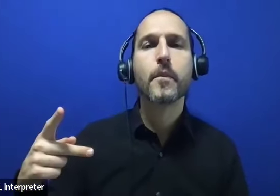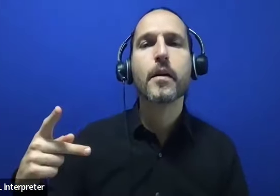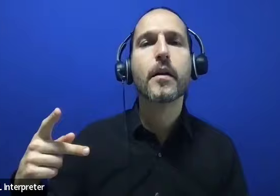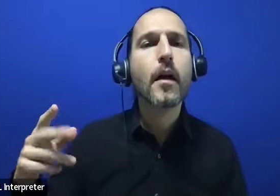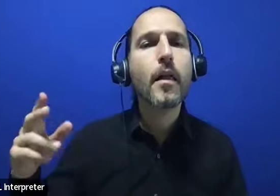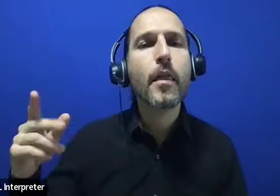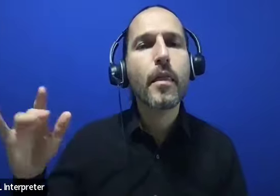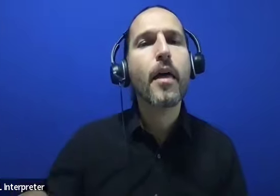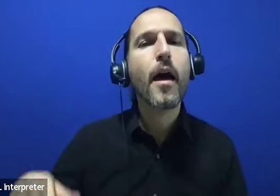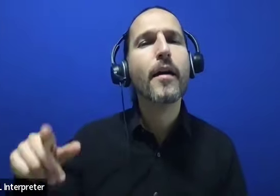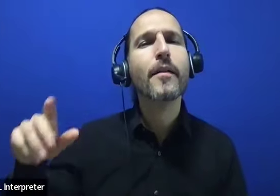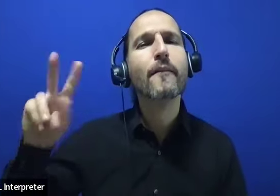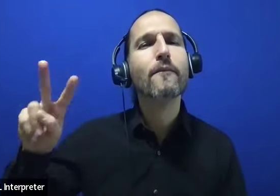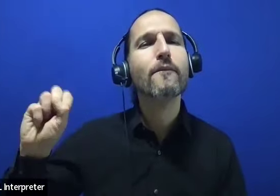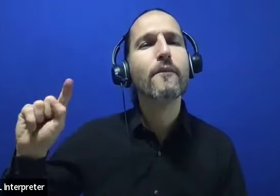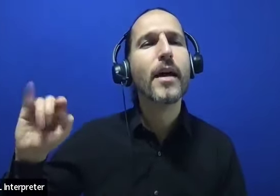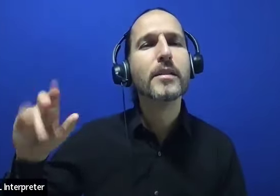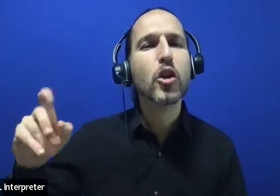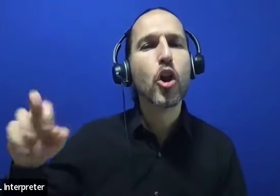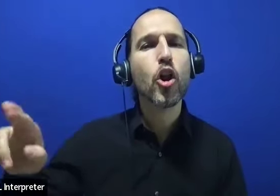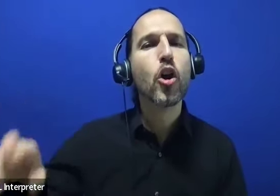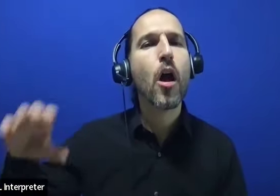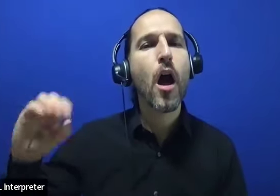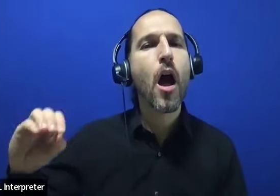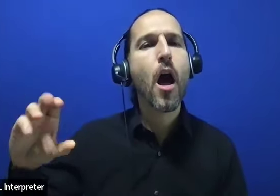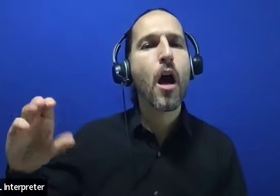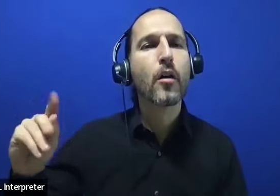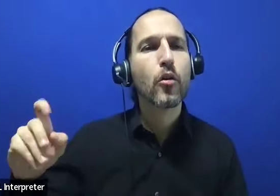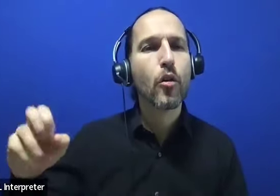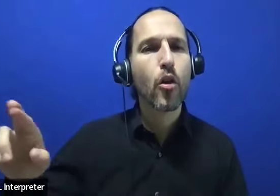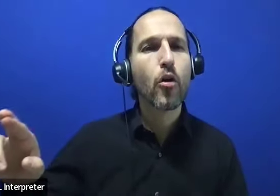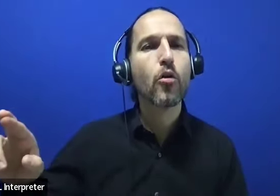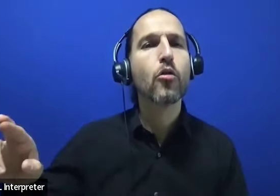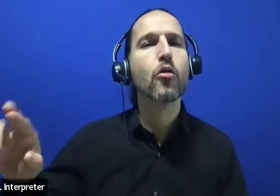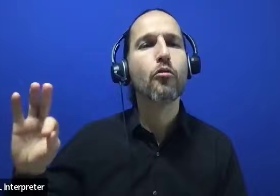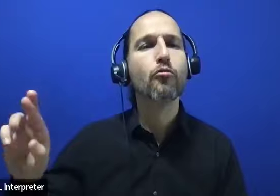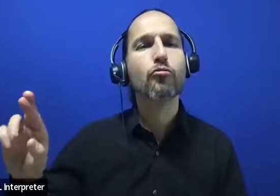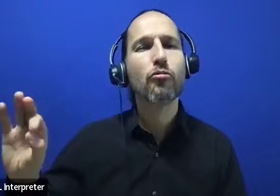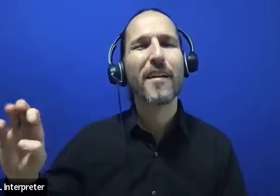here people call it different things, but vestibulo-ocular, that's good.